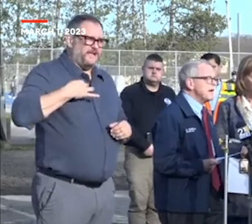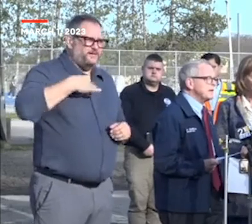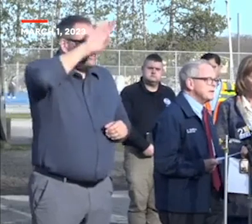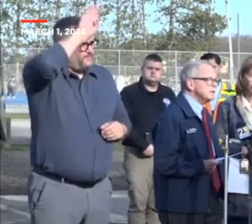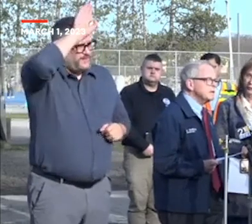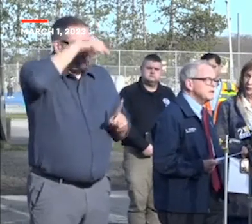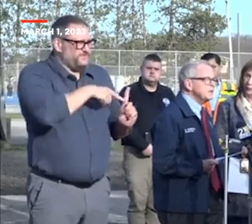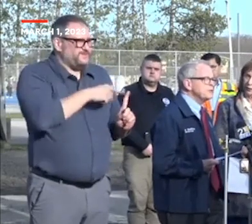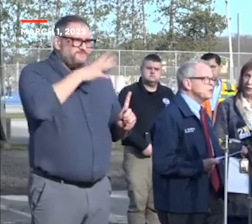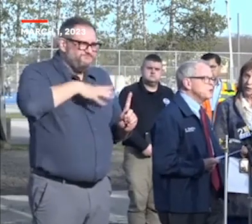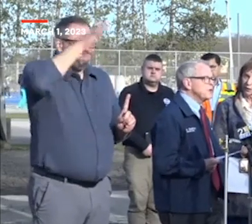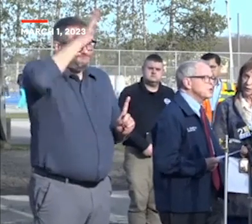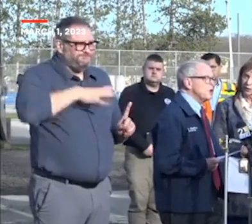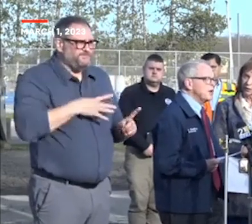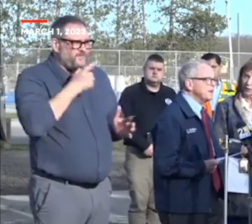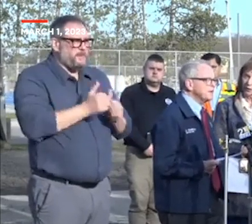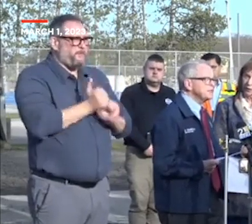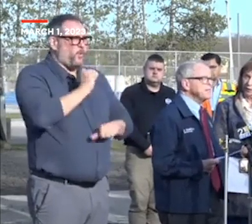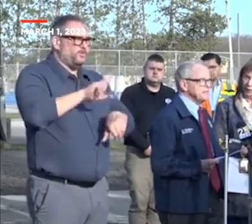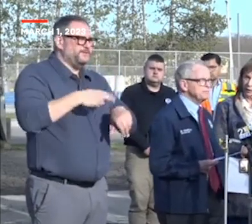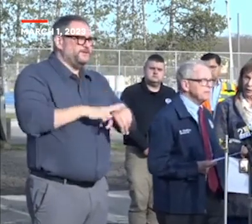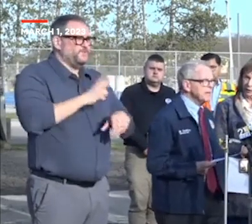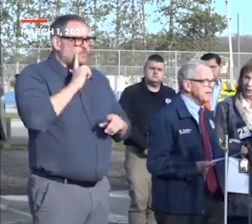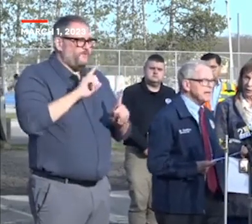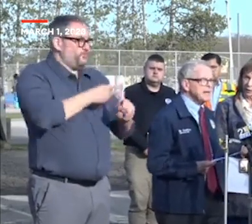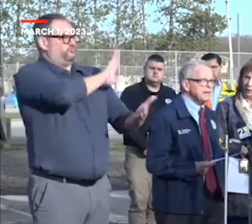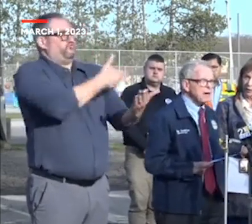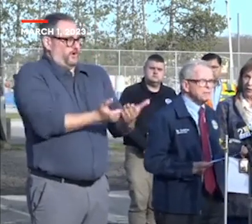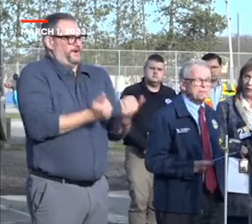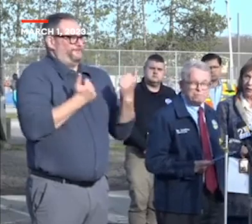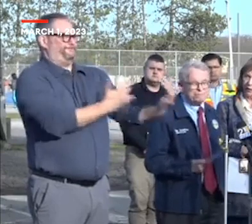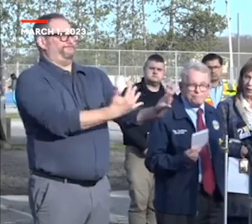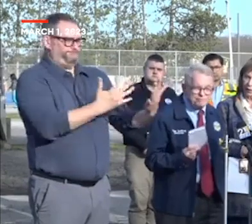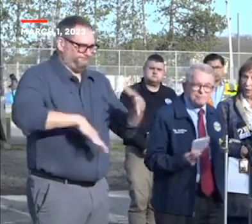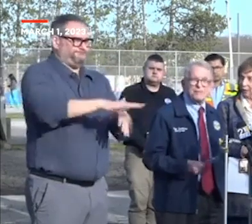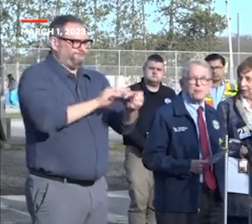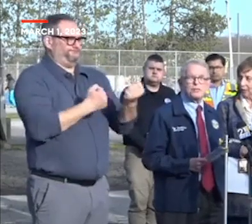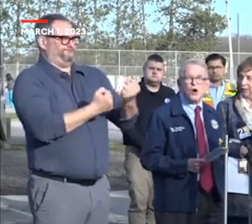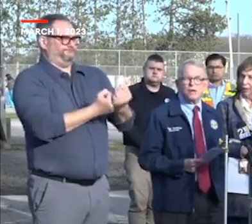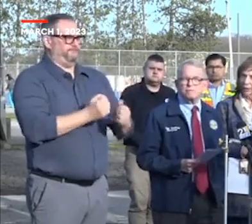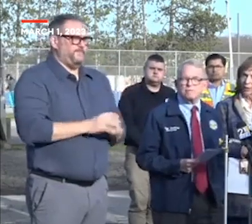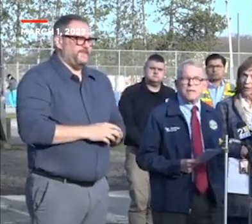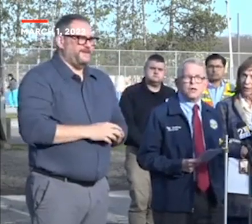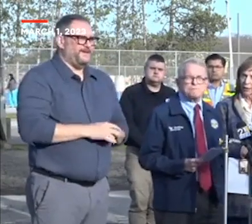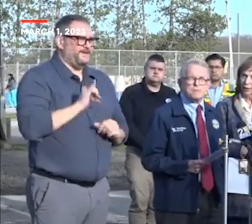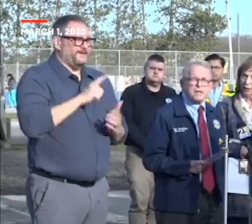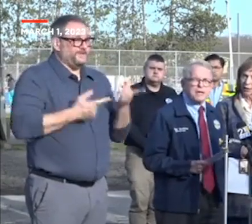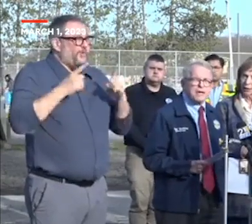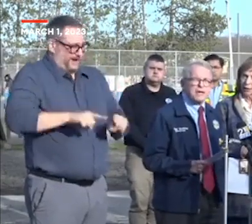most likely to be the first ones on the scene. And that's what we saw